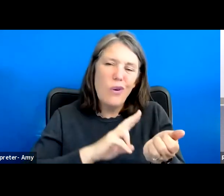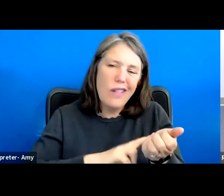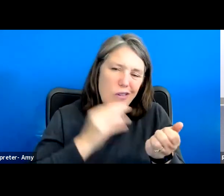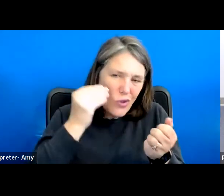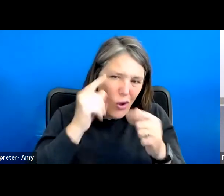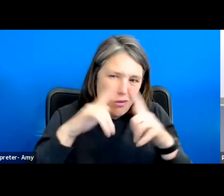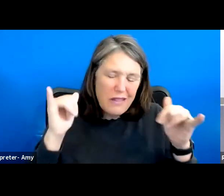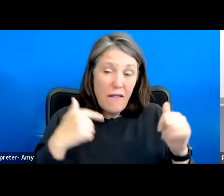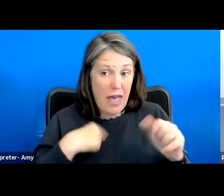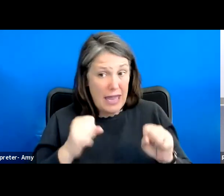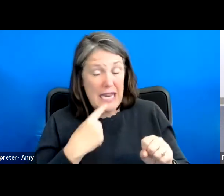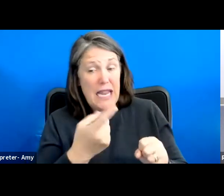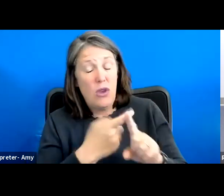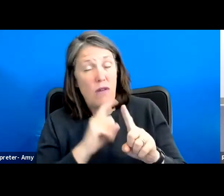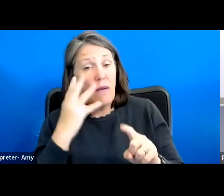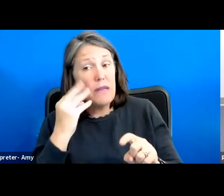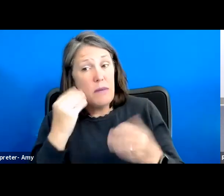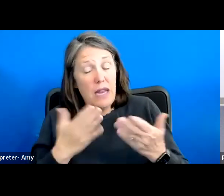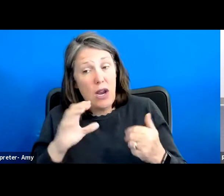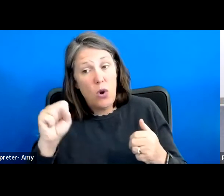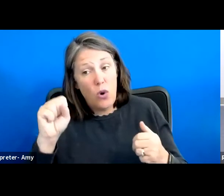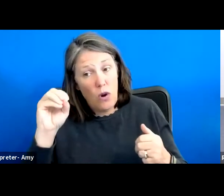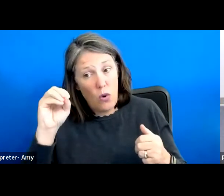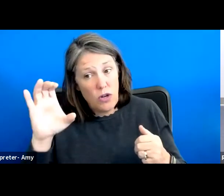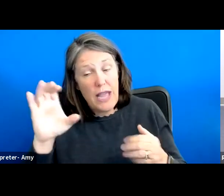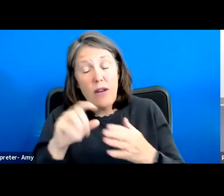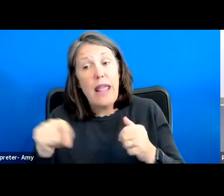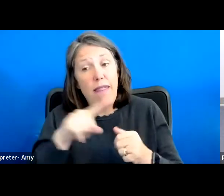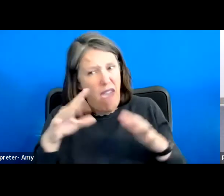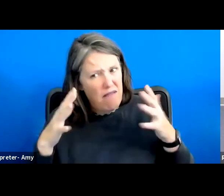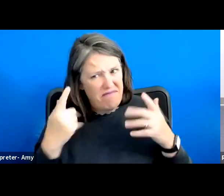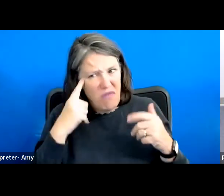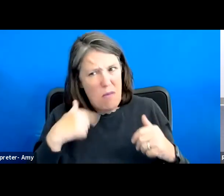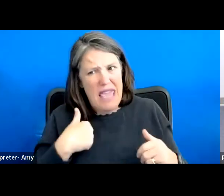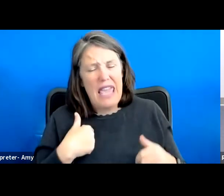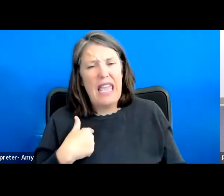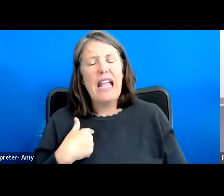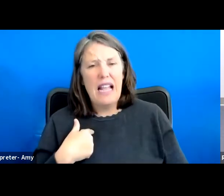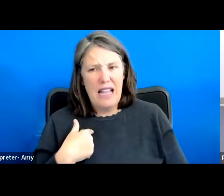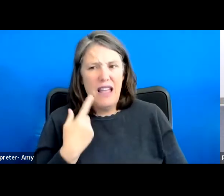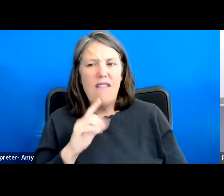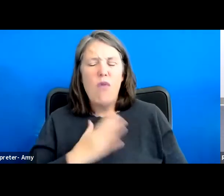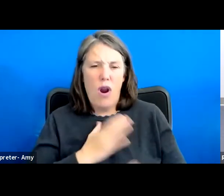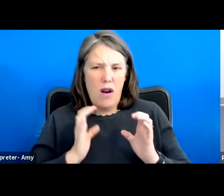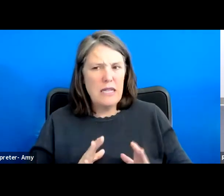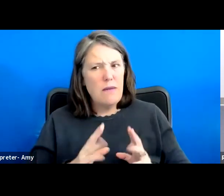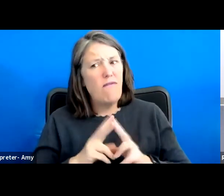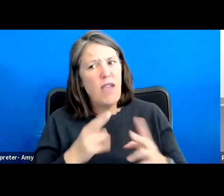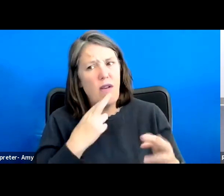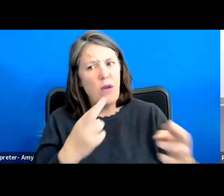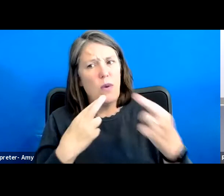tell you from experience that here in Orange County, they have been, for me and for our consumers, very